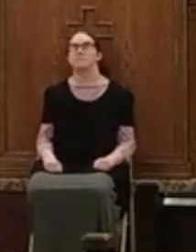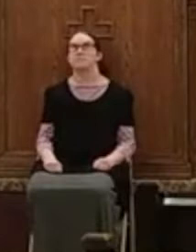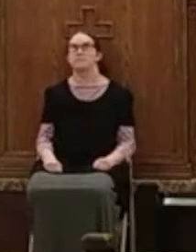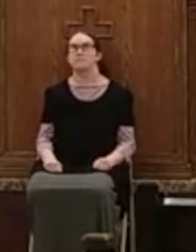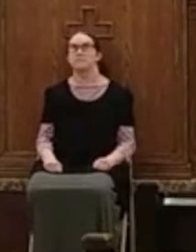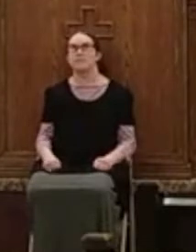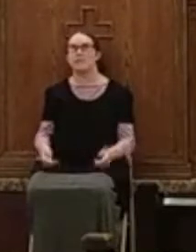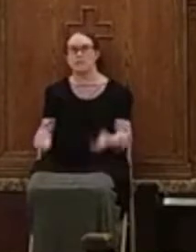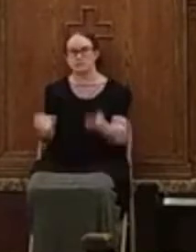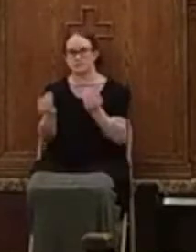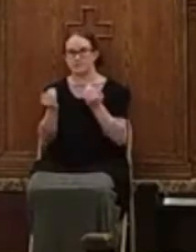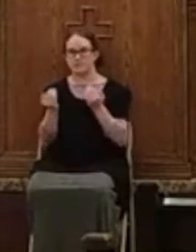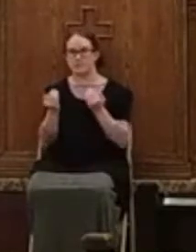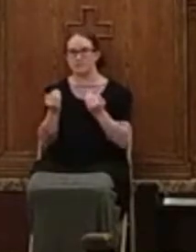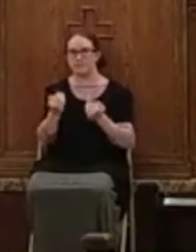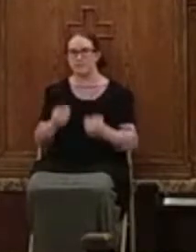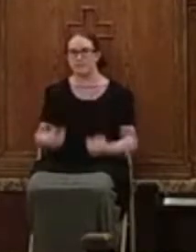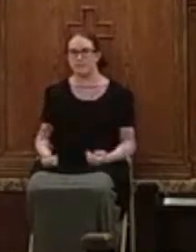I want you to come with me.